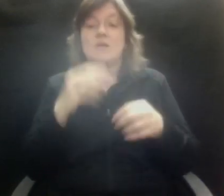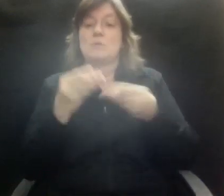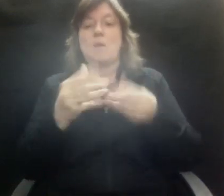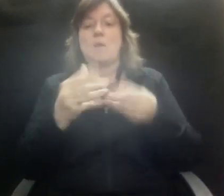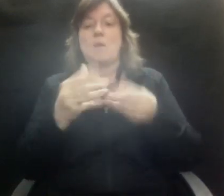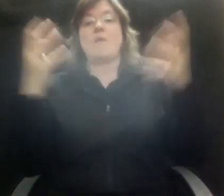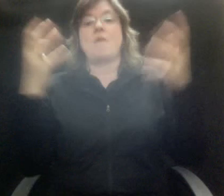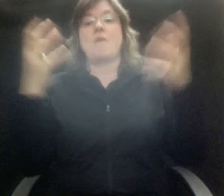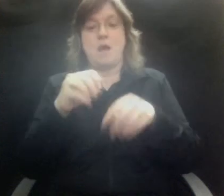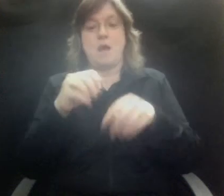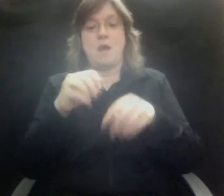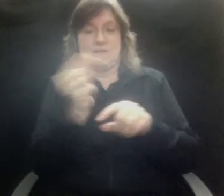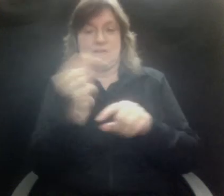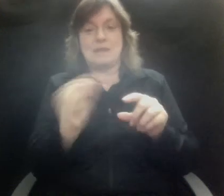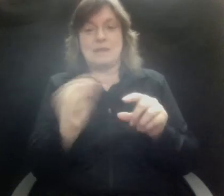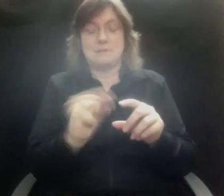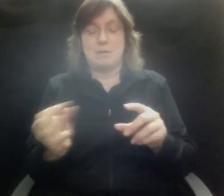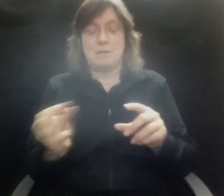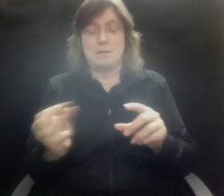to facilitate this process.